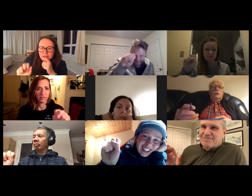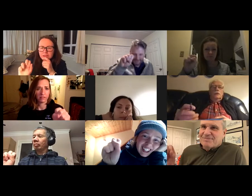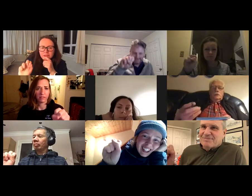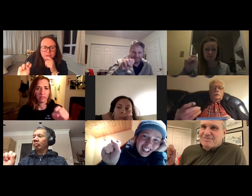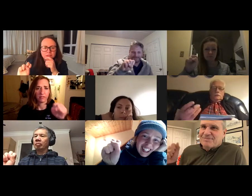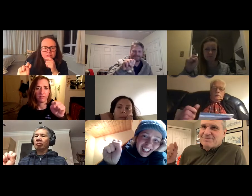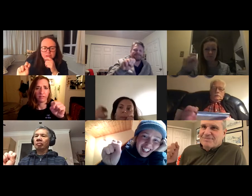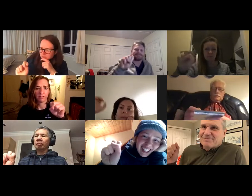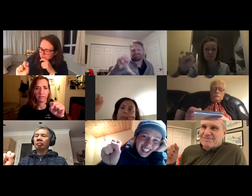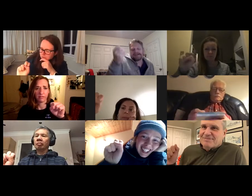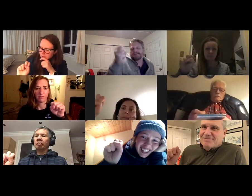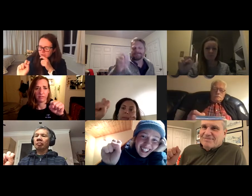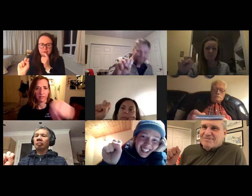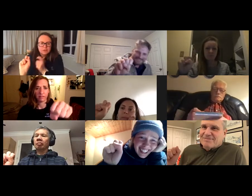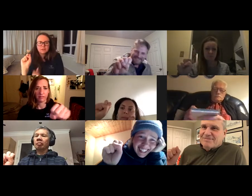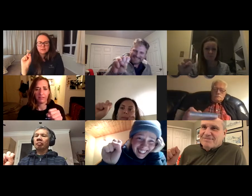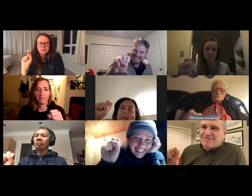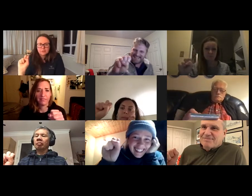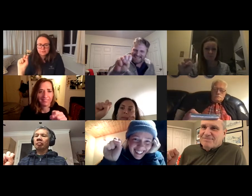just punch somebody quick in the face. I don't know.